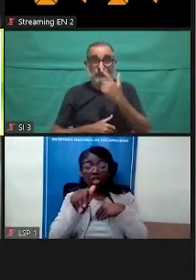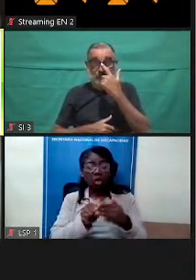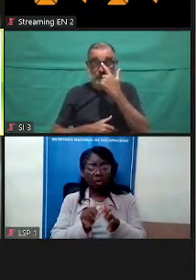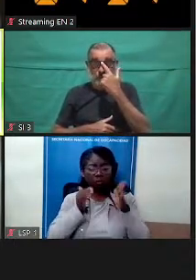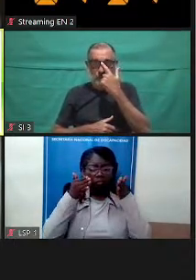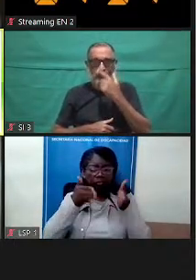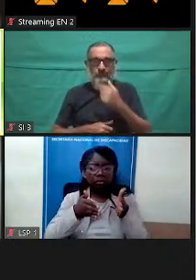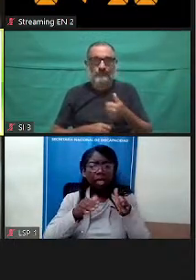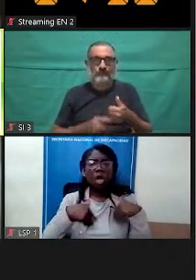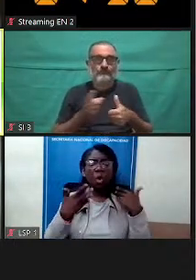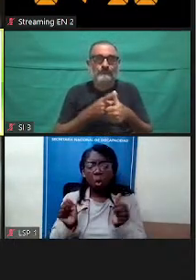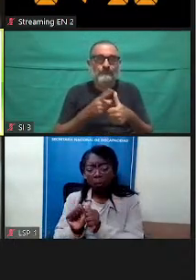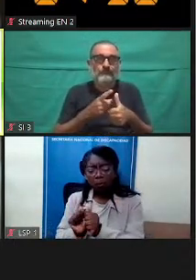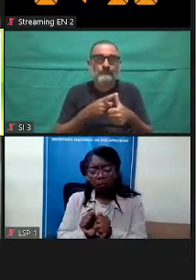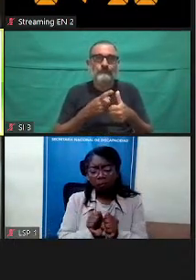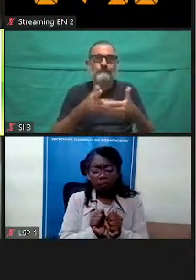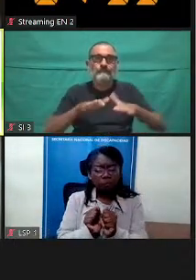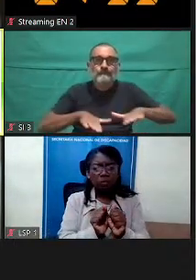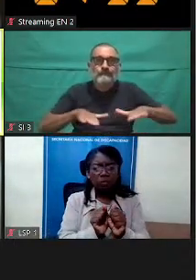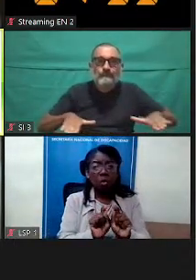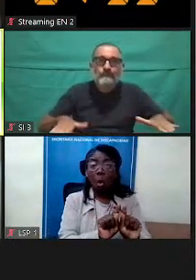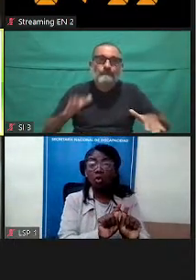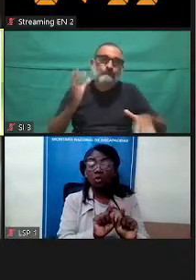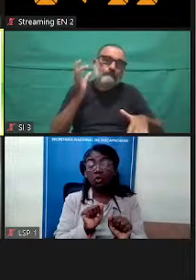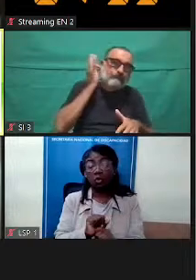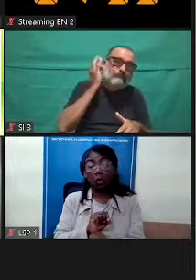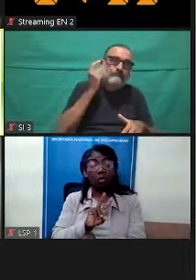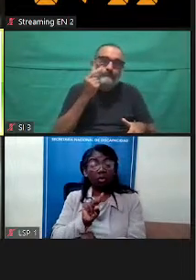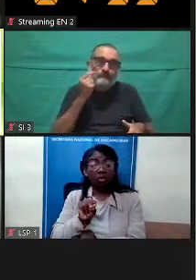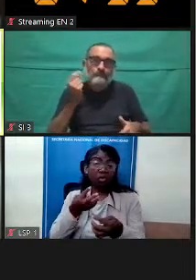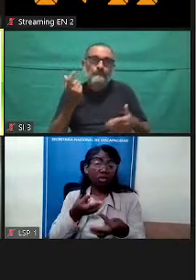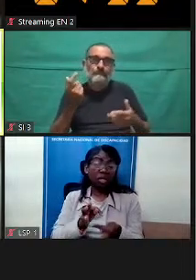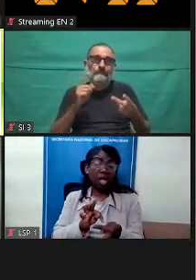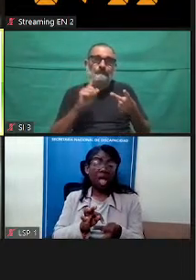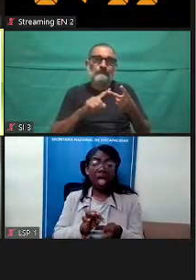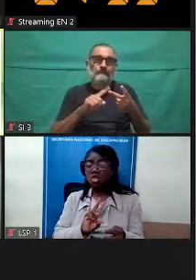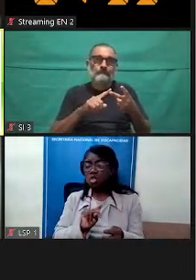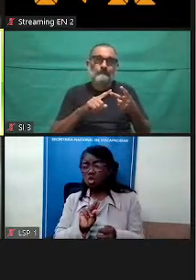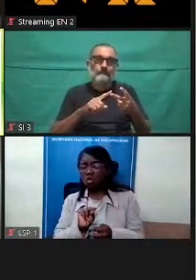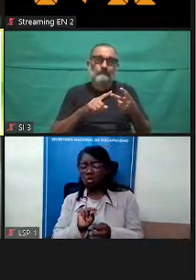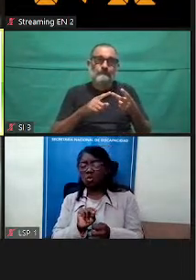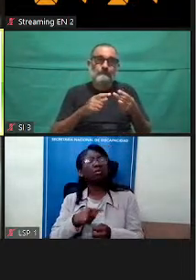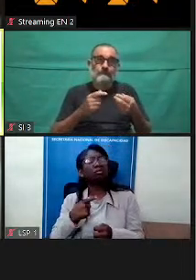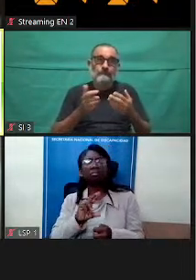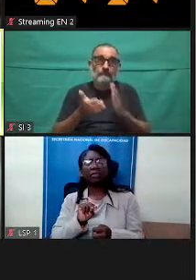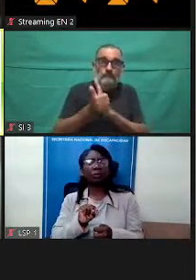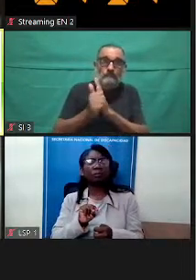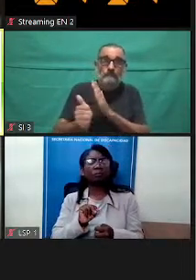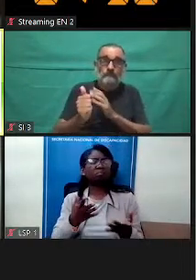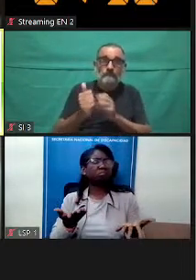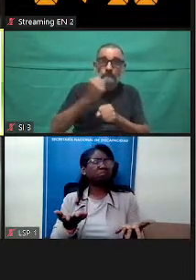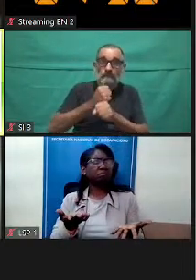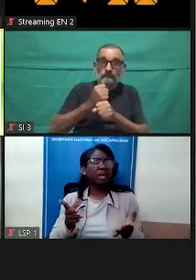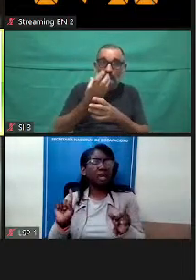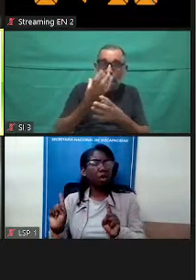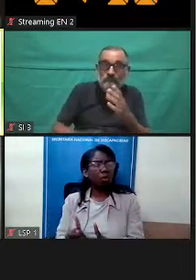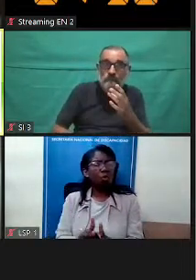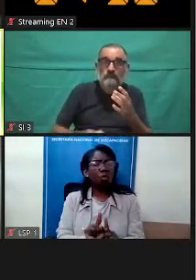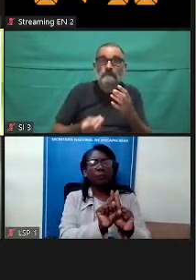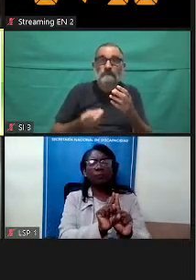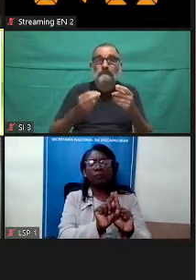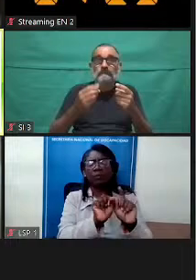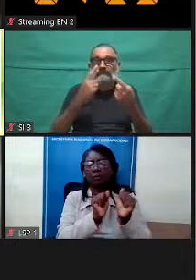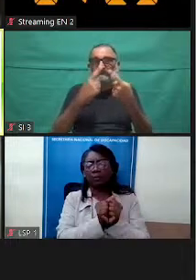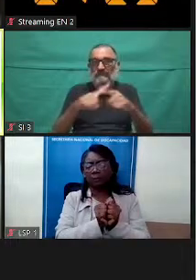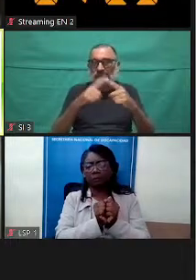we all need to be tuned on how to accompany this it is not about opposing to things